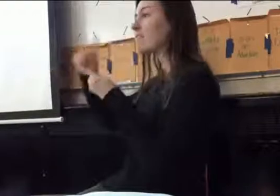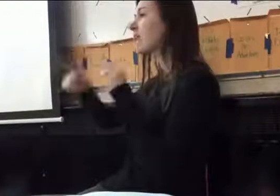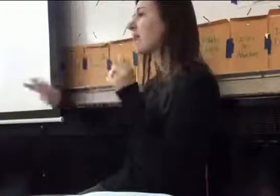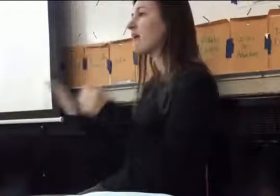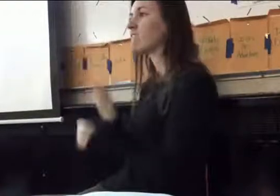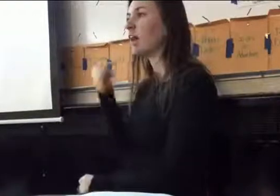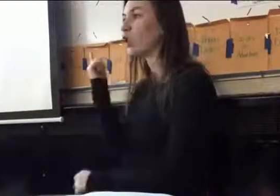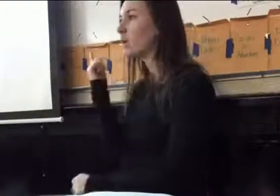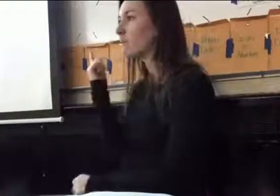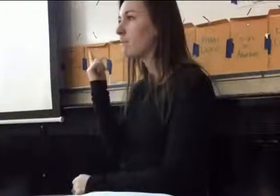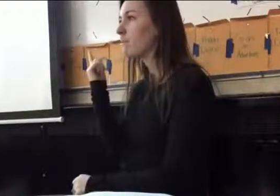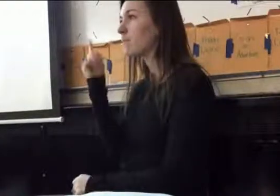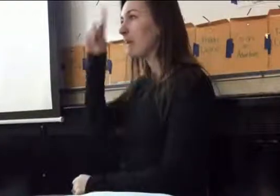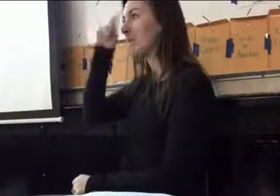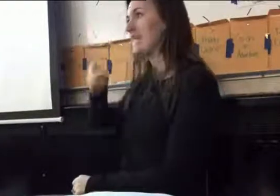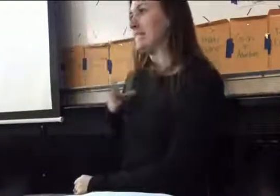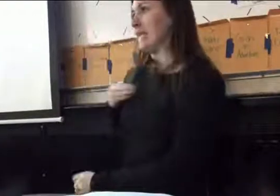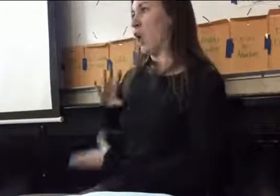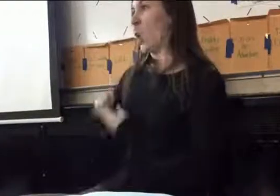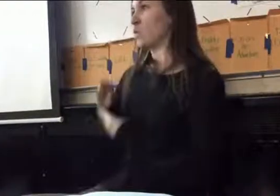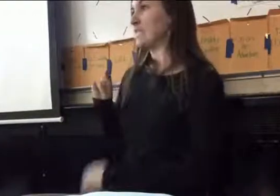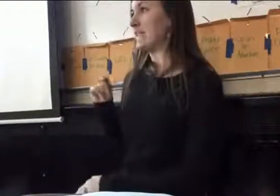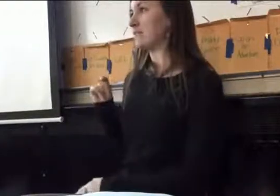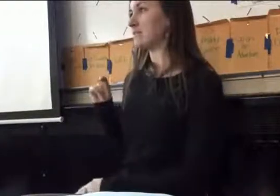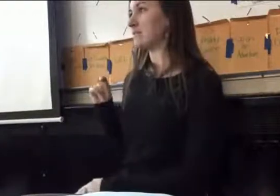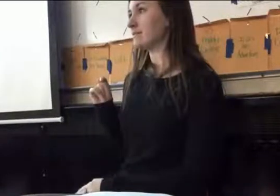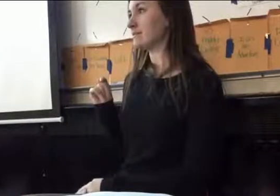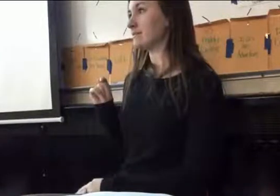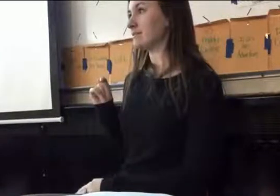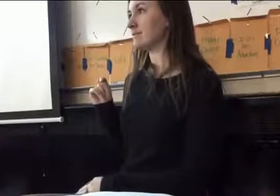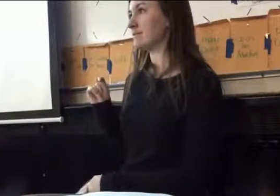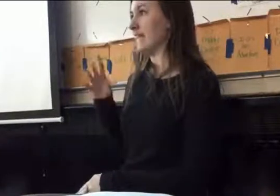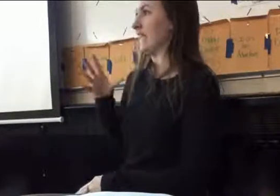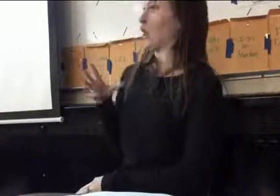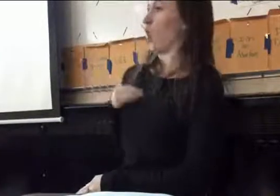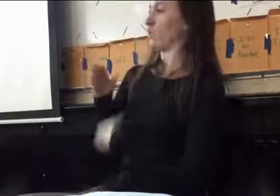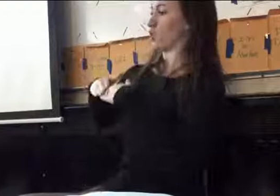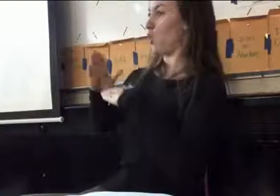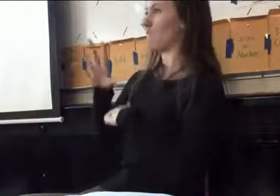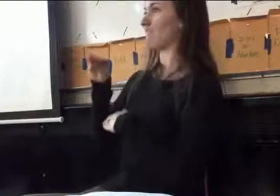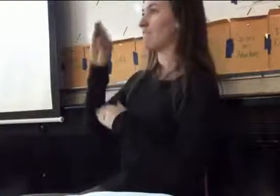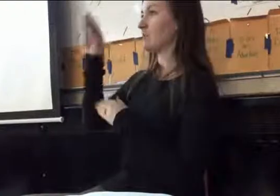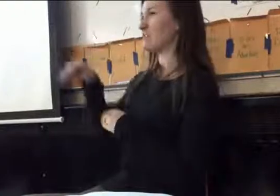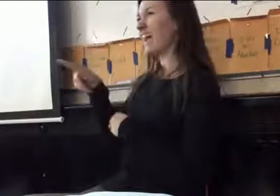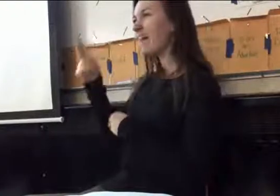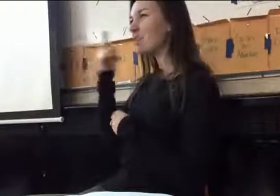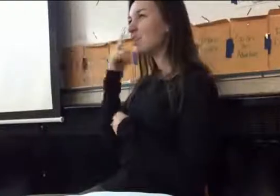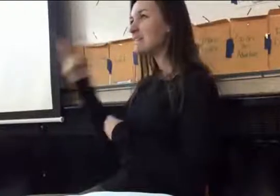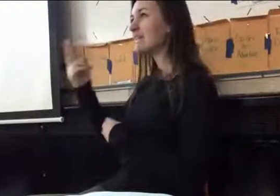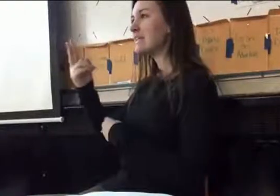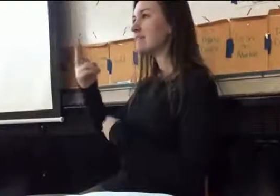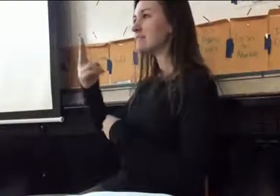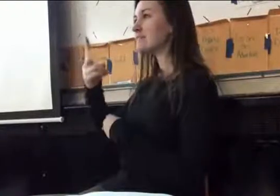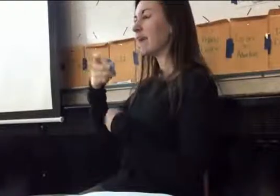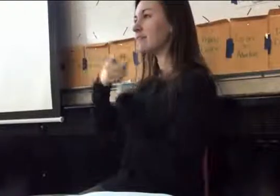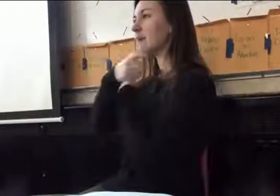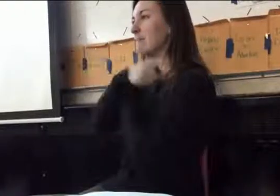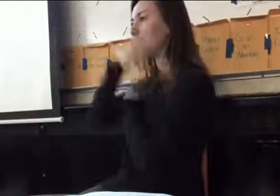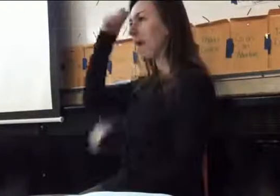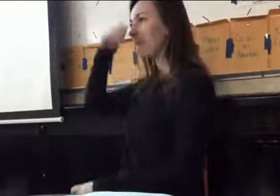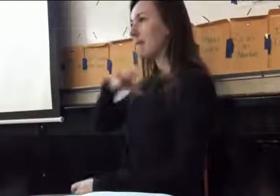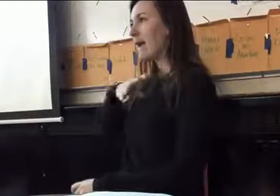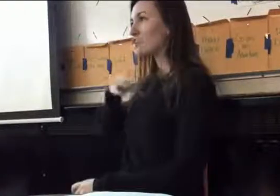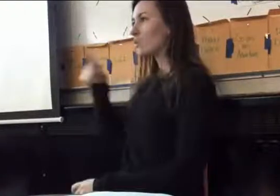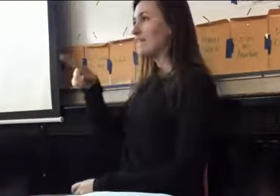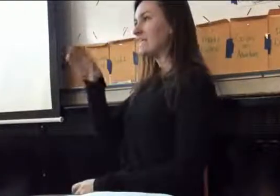company. He owns the majority stake. What happened is that, and if you've ever seen Batman, where they, he's the CEO, but they